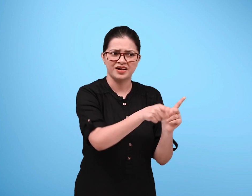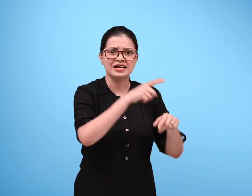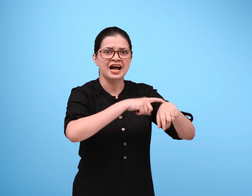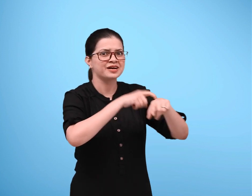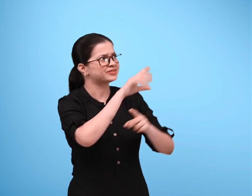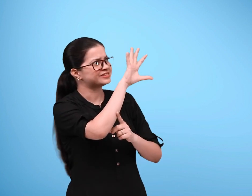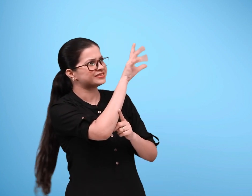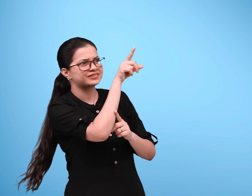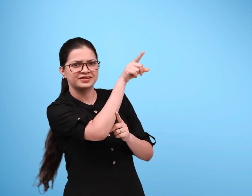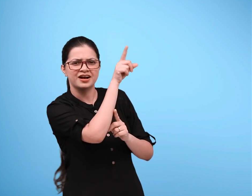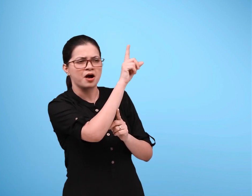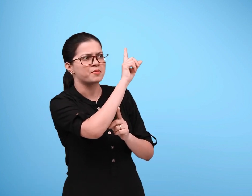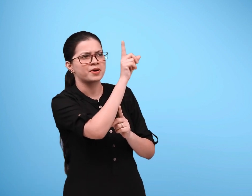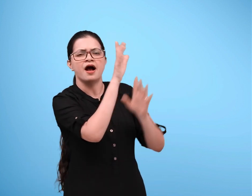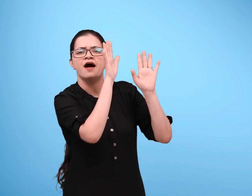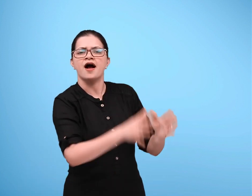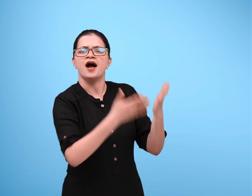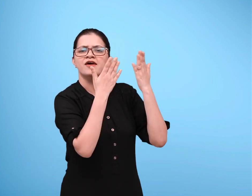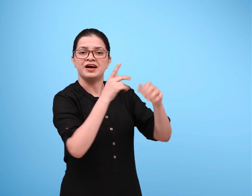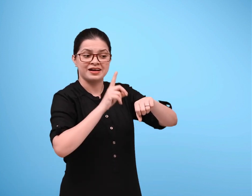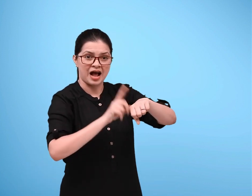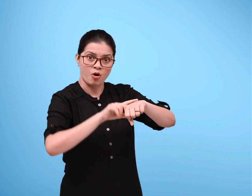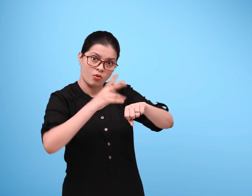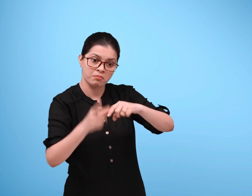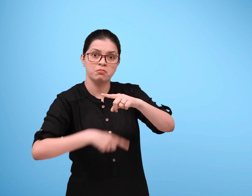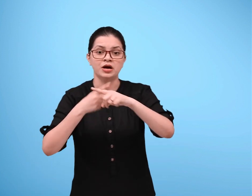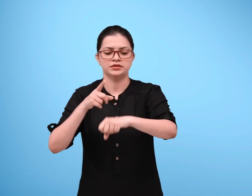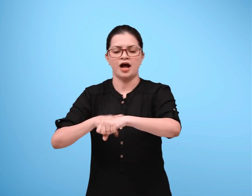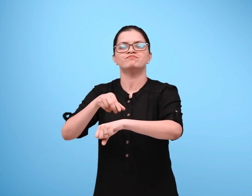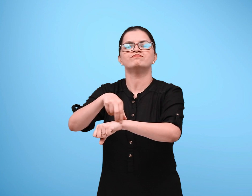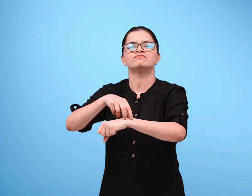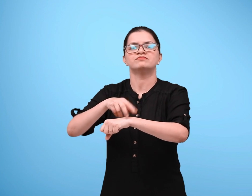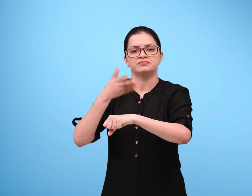a wall clock, or the hands of a clock.